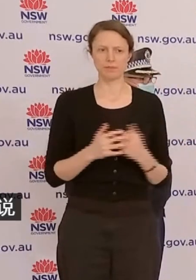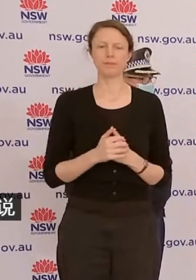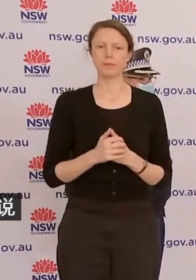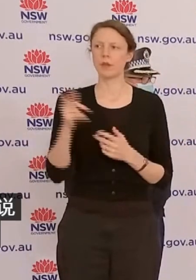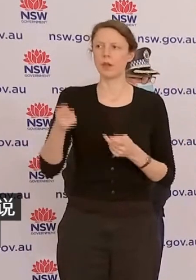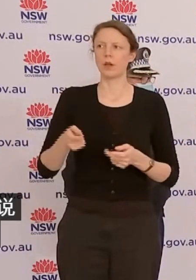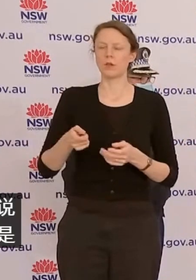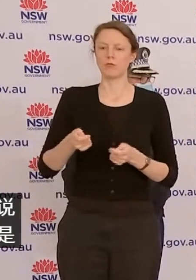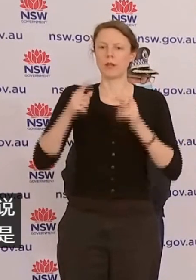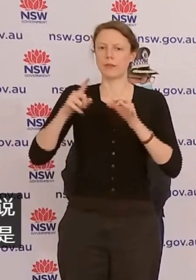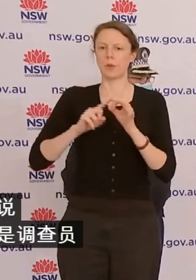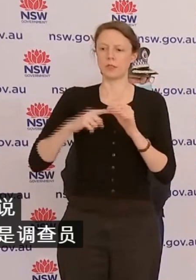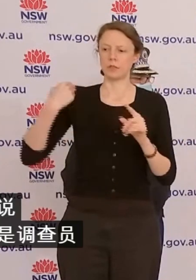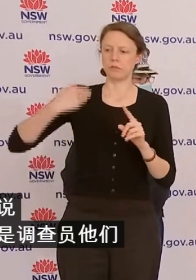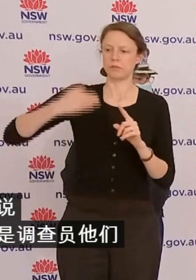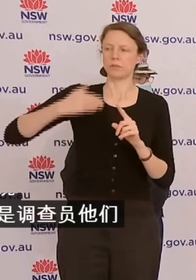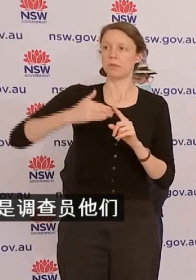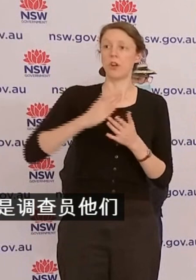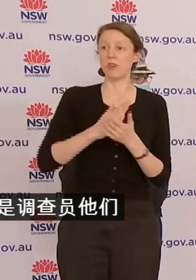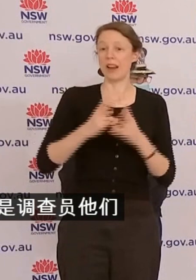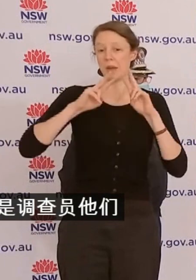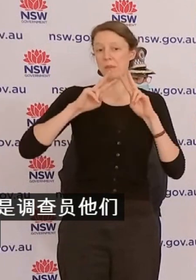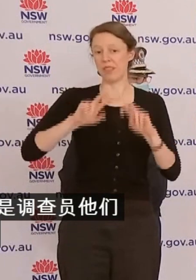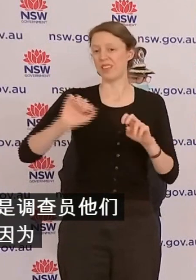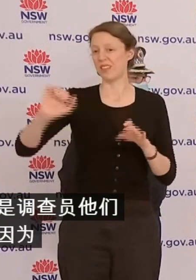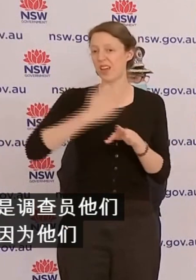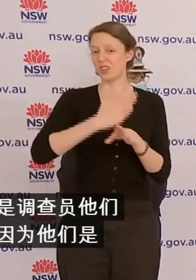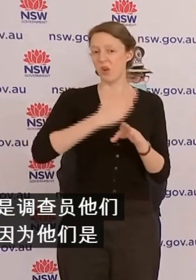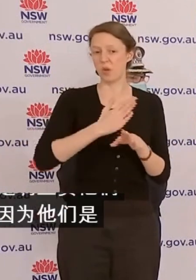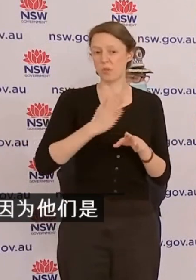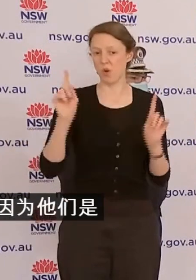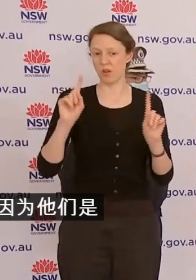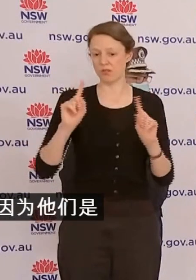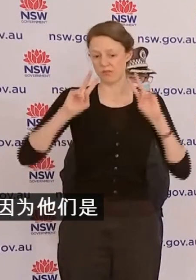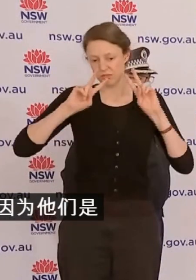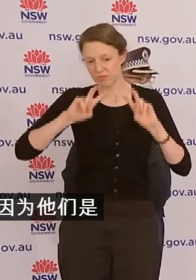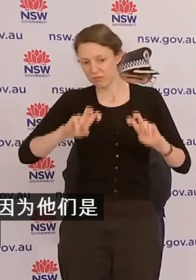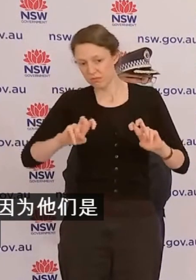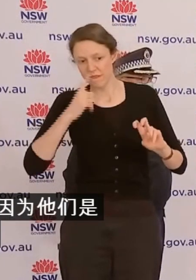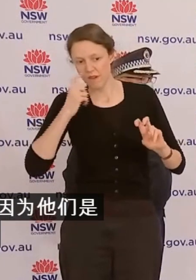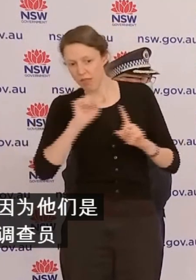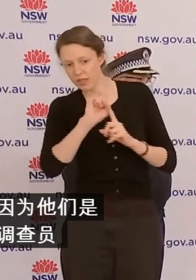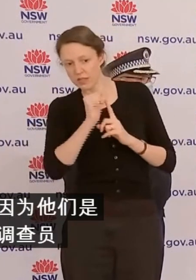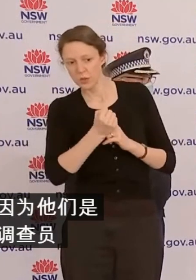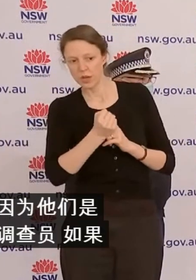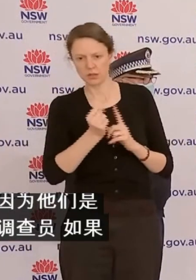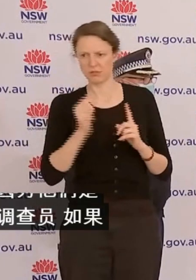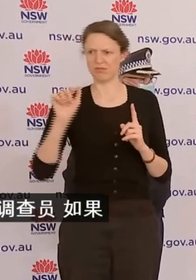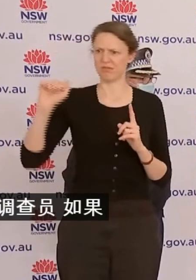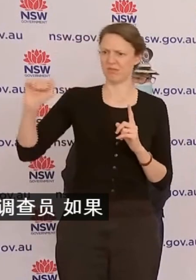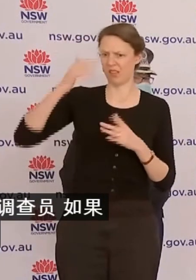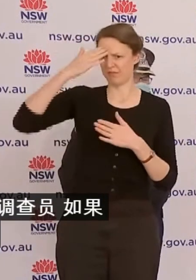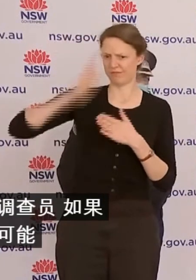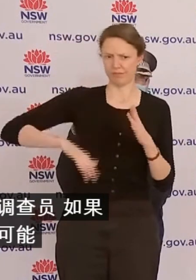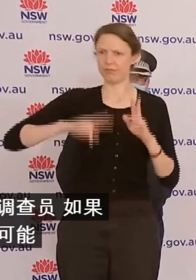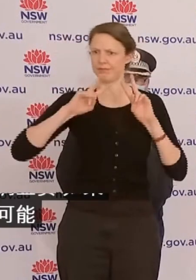police job is to be investigators. They do a very good job at that. They're trained investigators. And if somebody is... It's